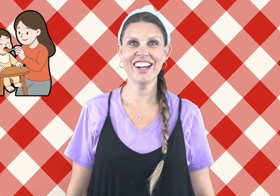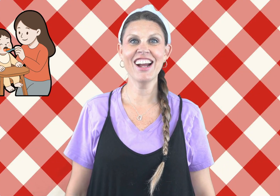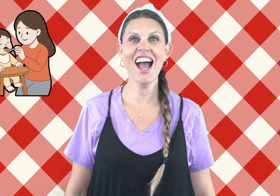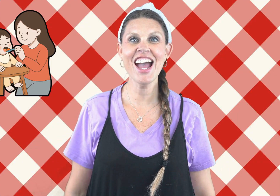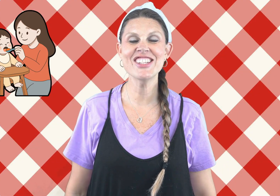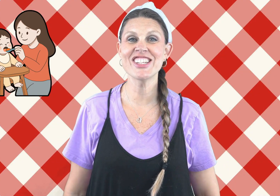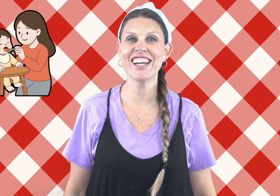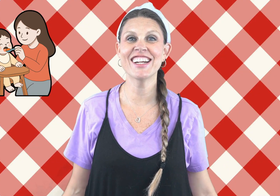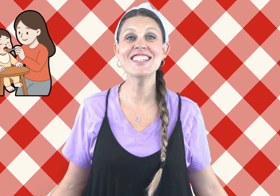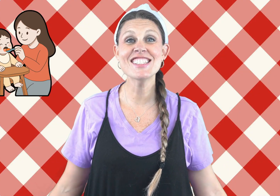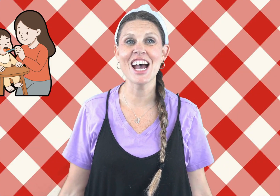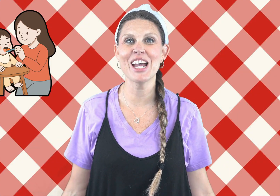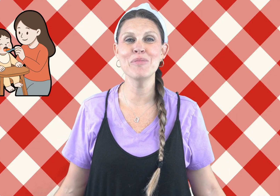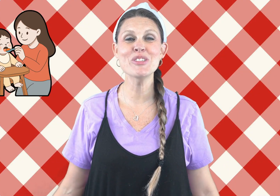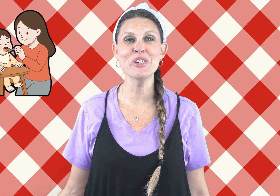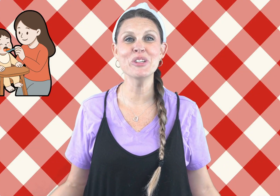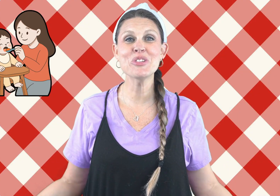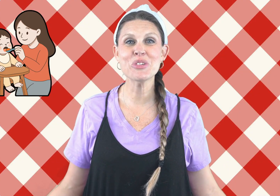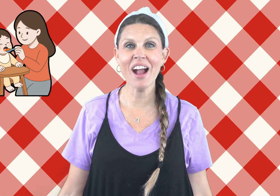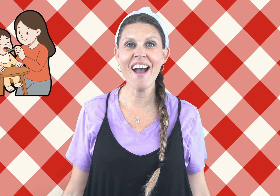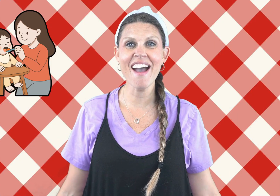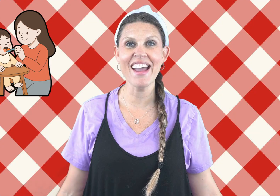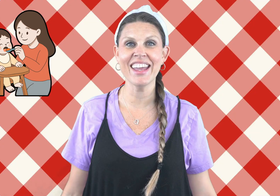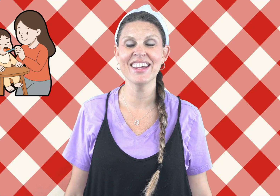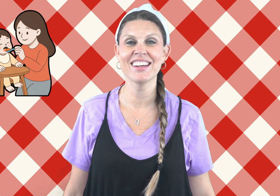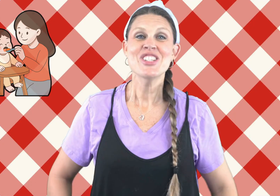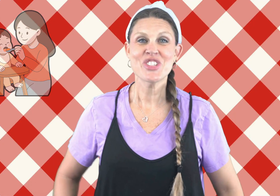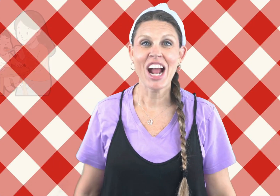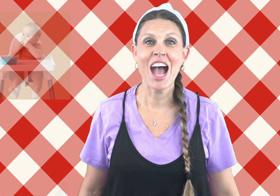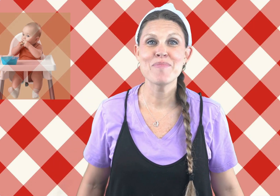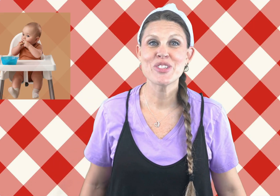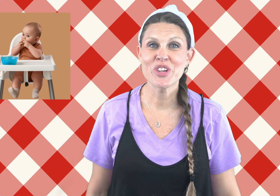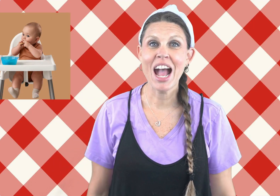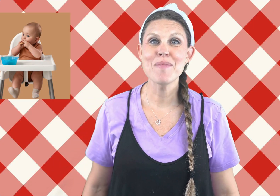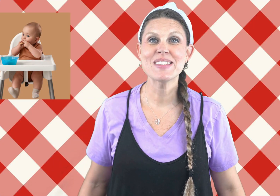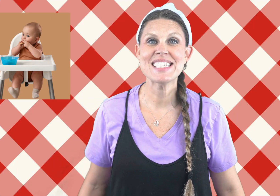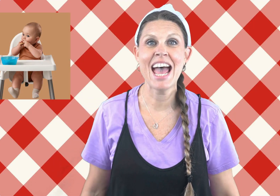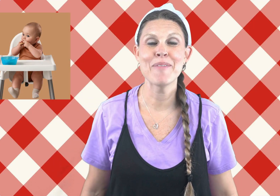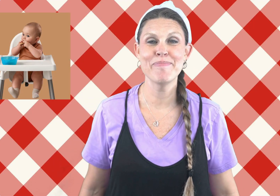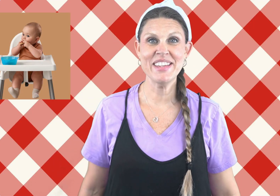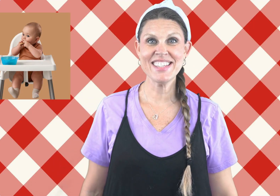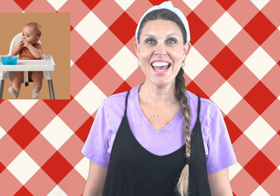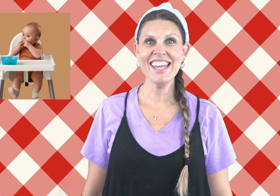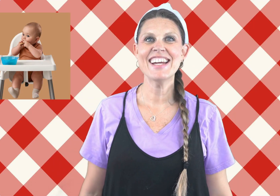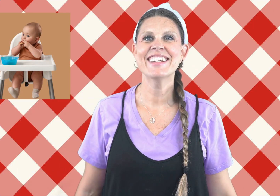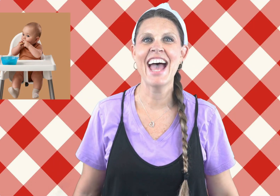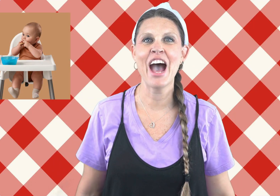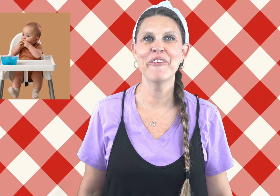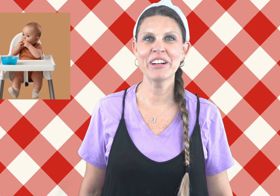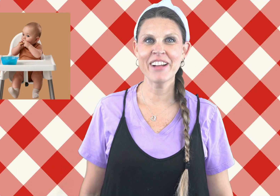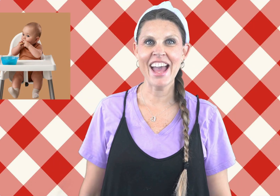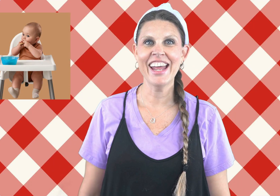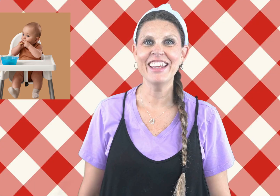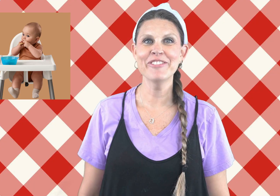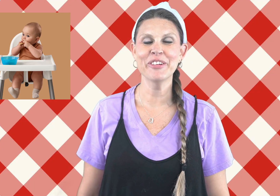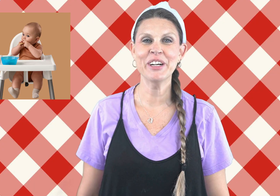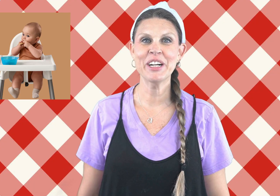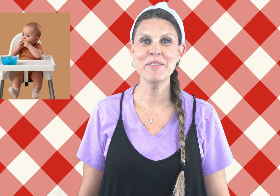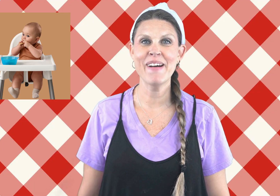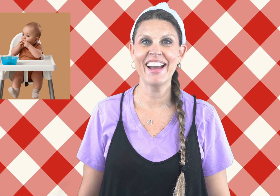chair, it's time to try. Strap, strap, snap it tight. Now we're ready for a